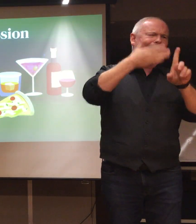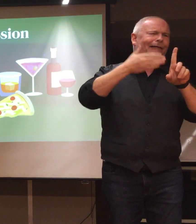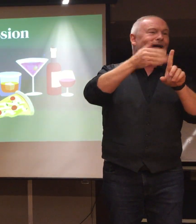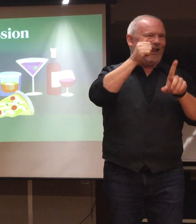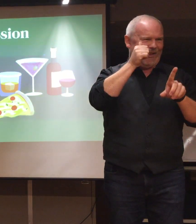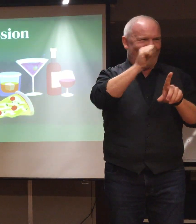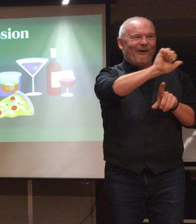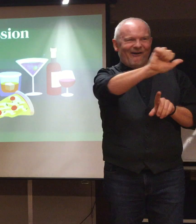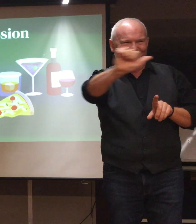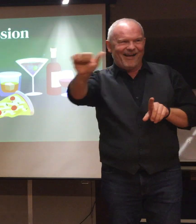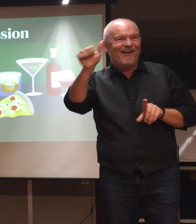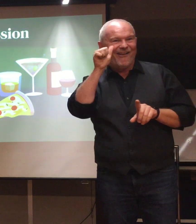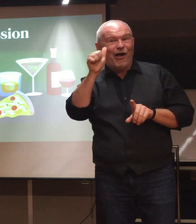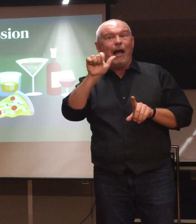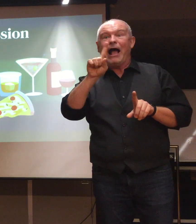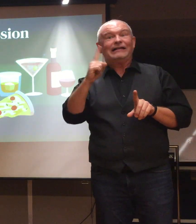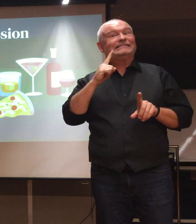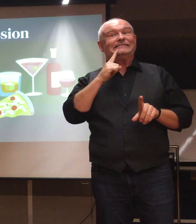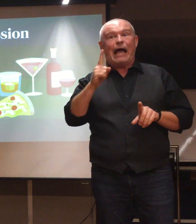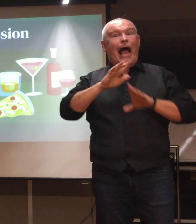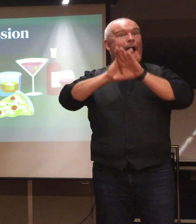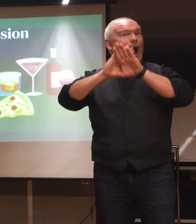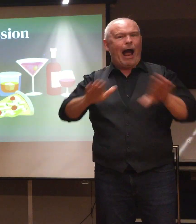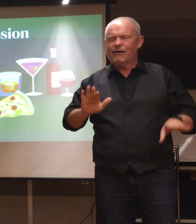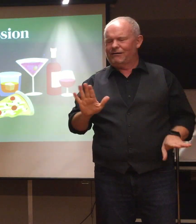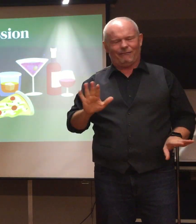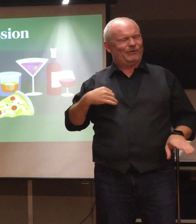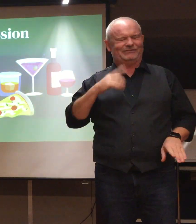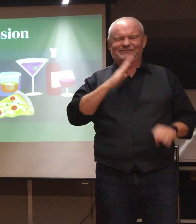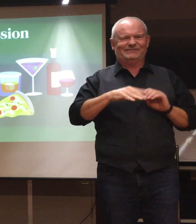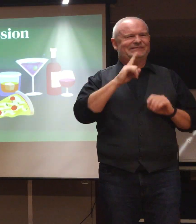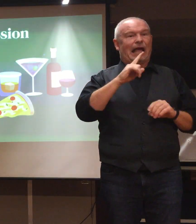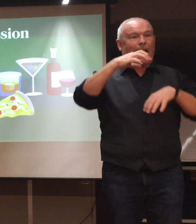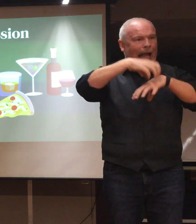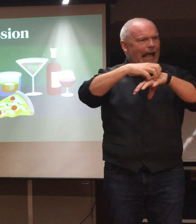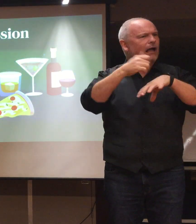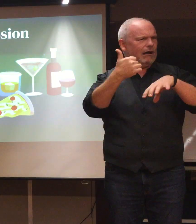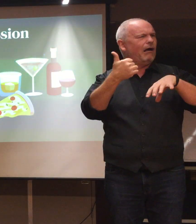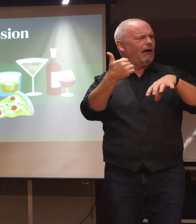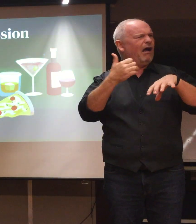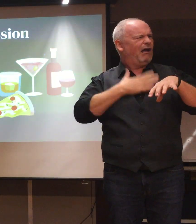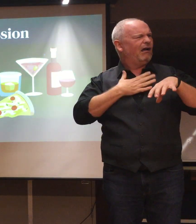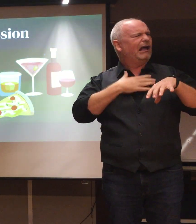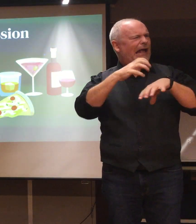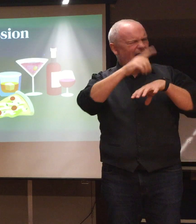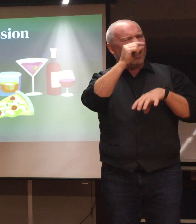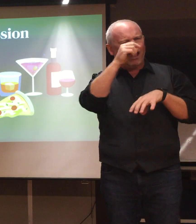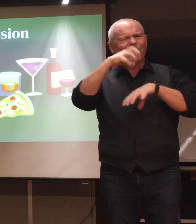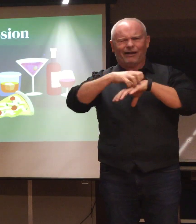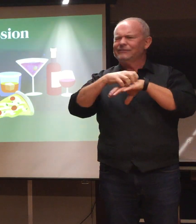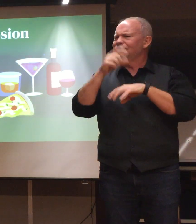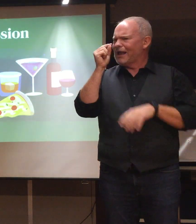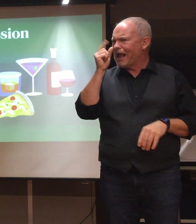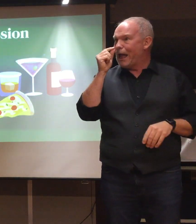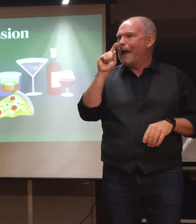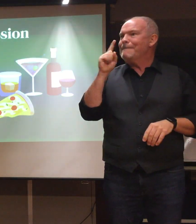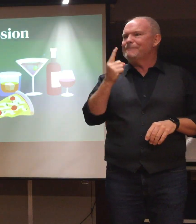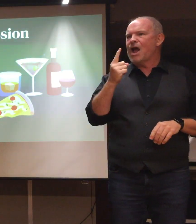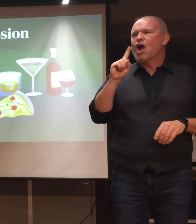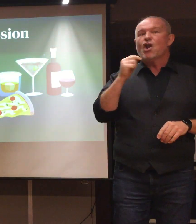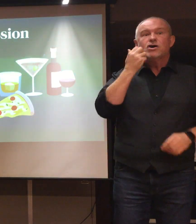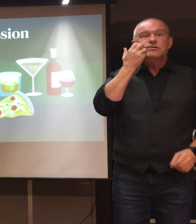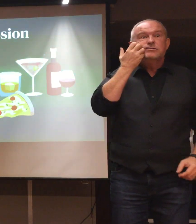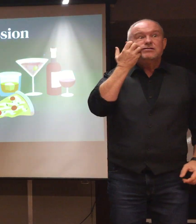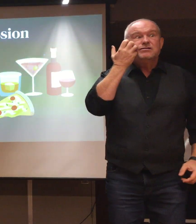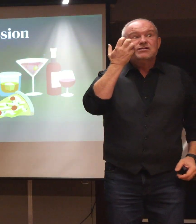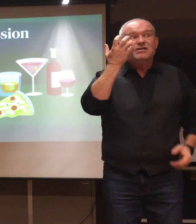So I'm not saying you can't have cake. You can have cake, but just not